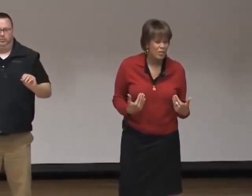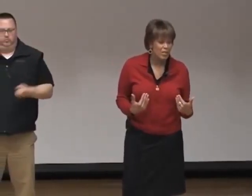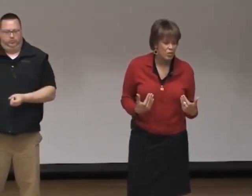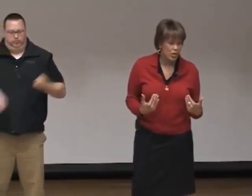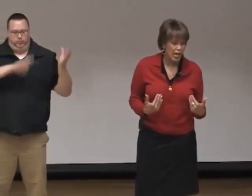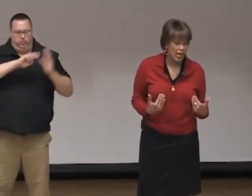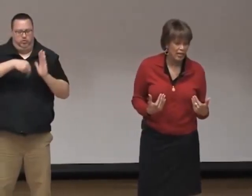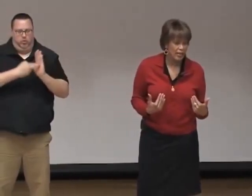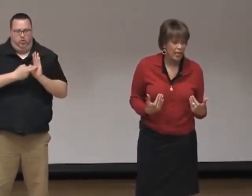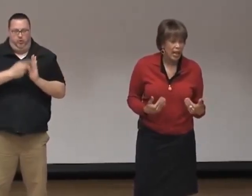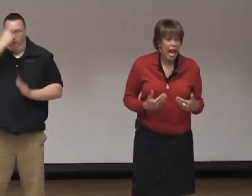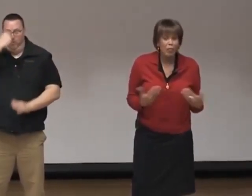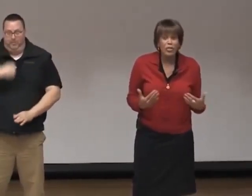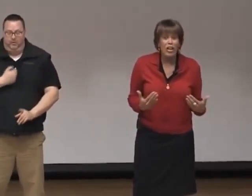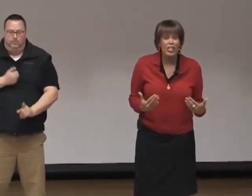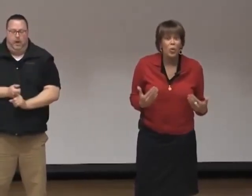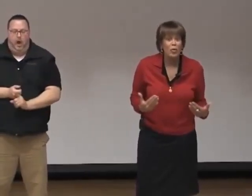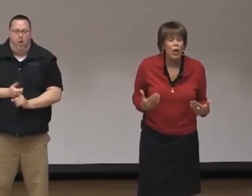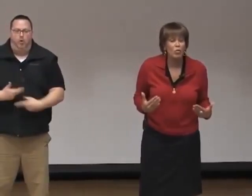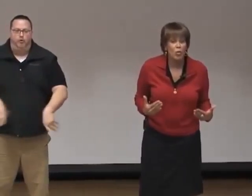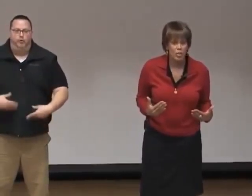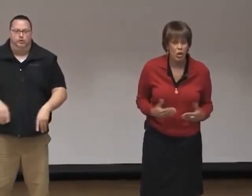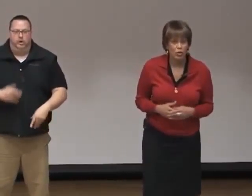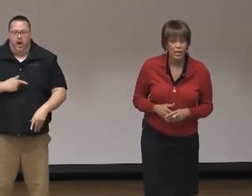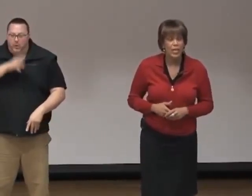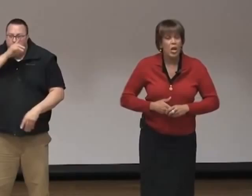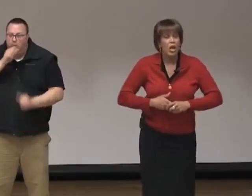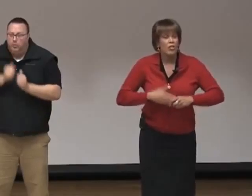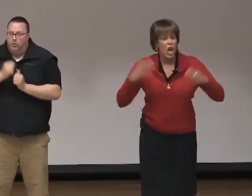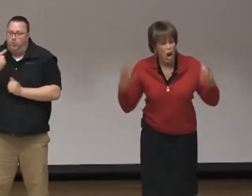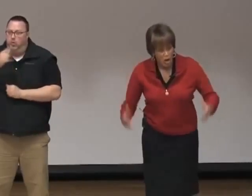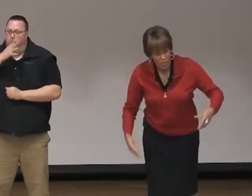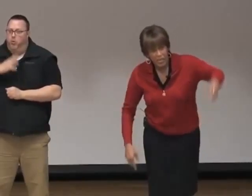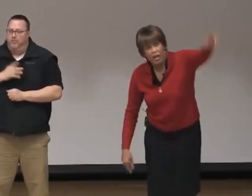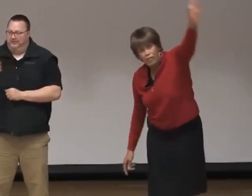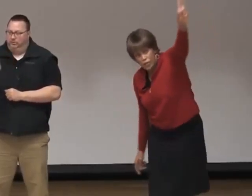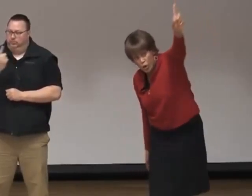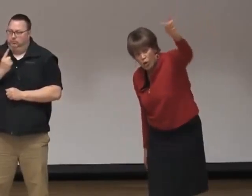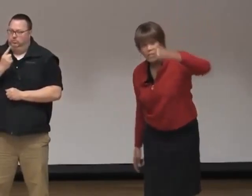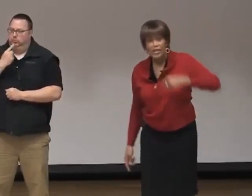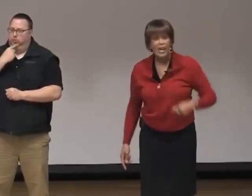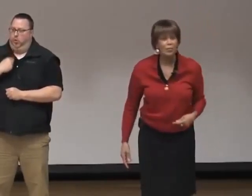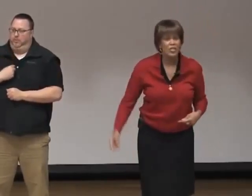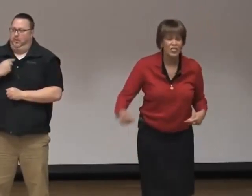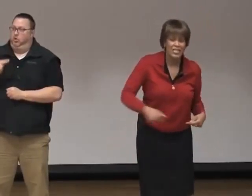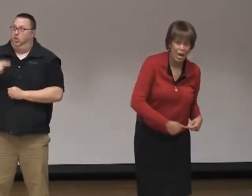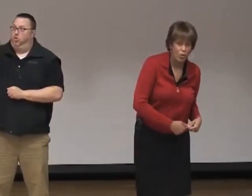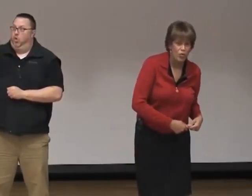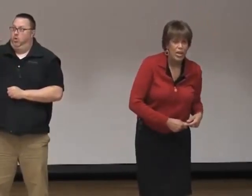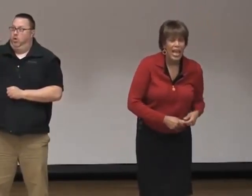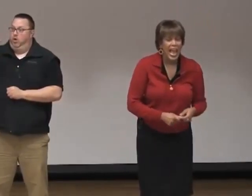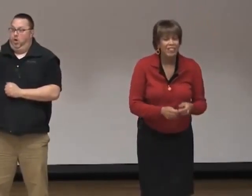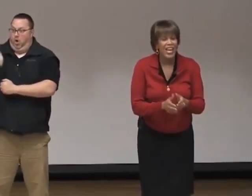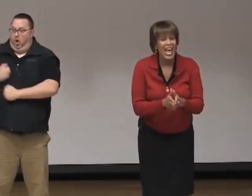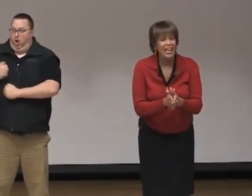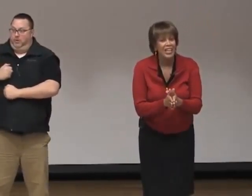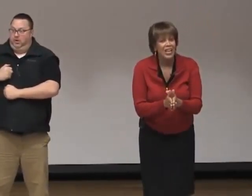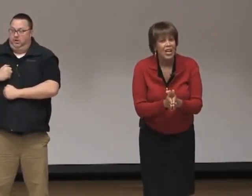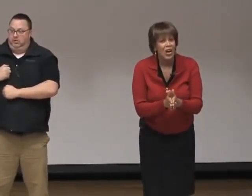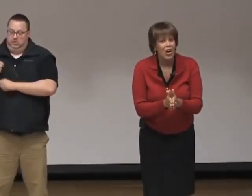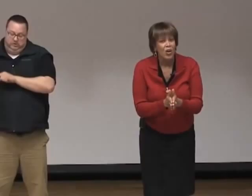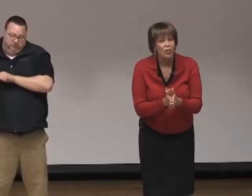happened to me in Sudan. I was talking to women. One woman told us the army of the north had come to the south, and they